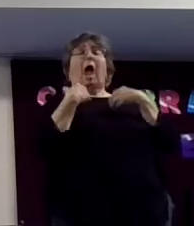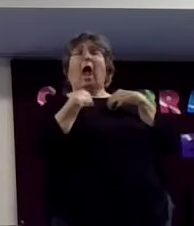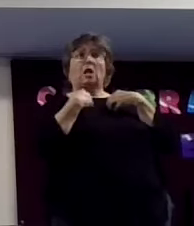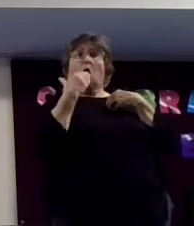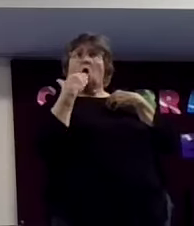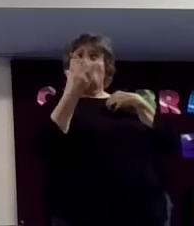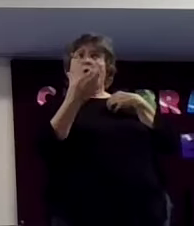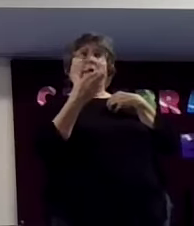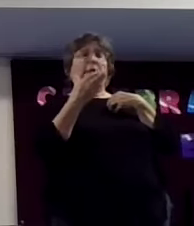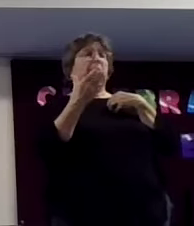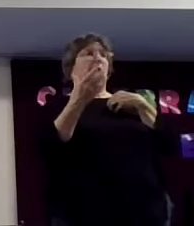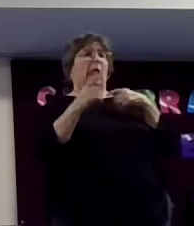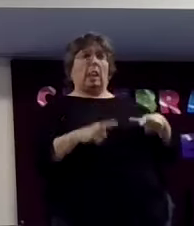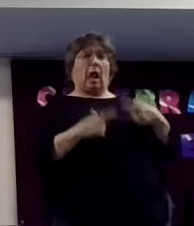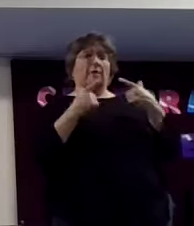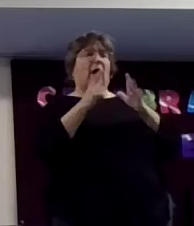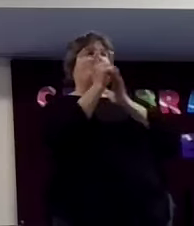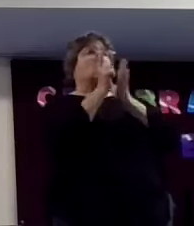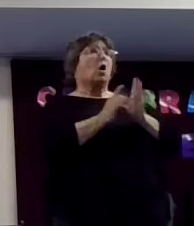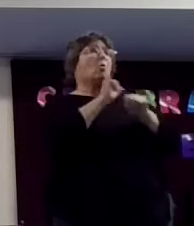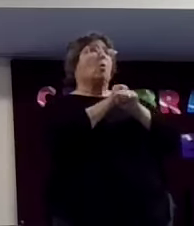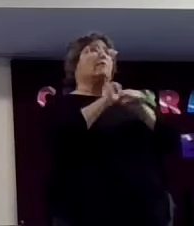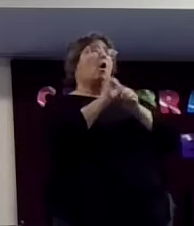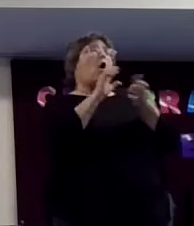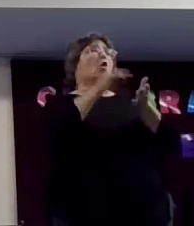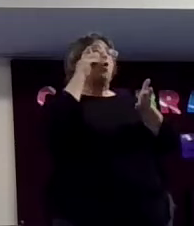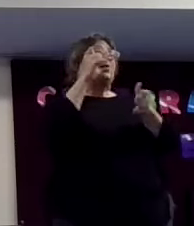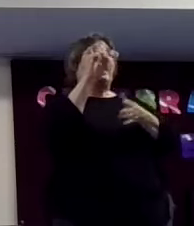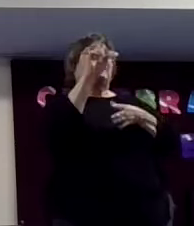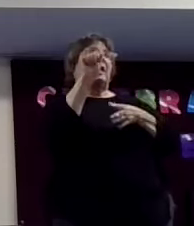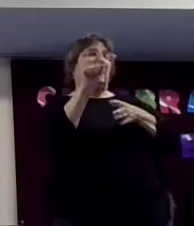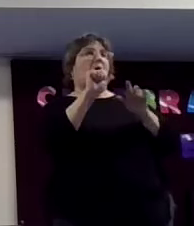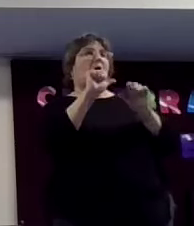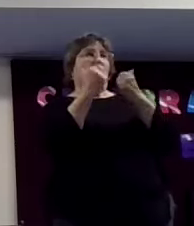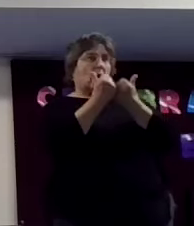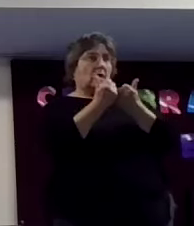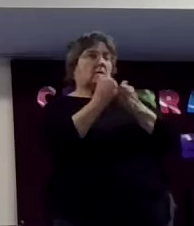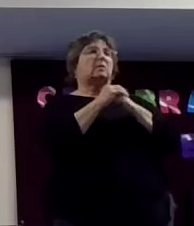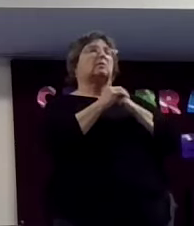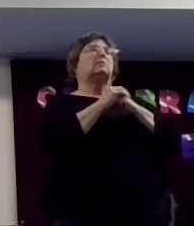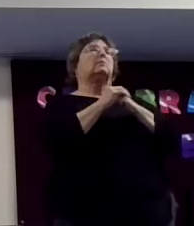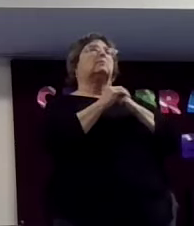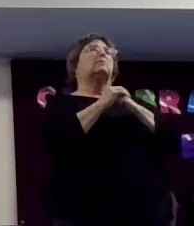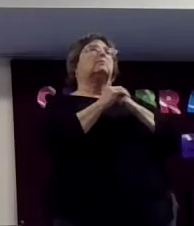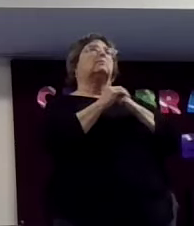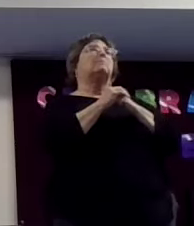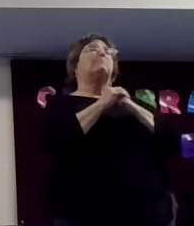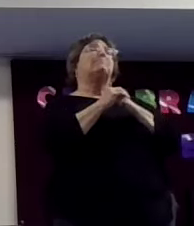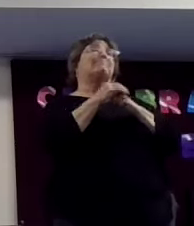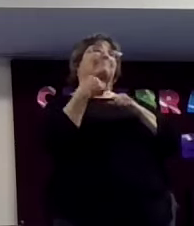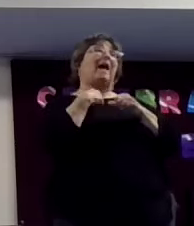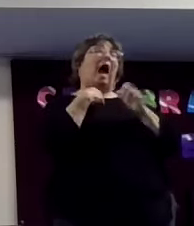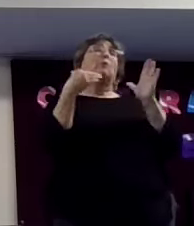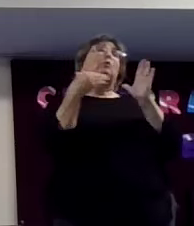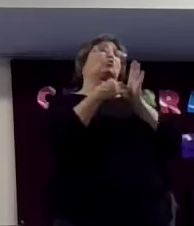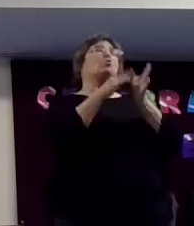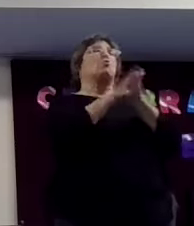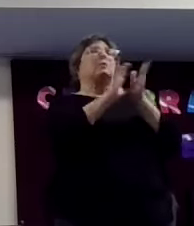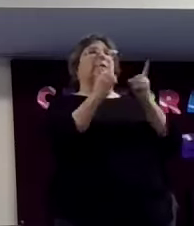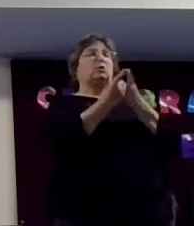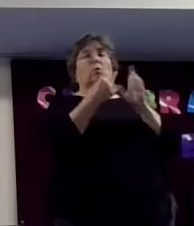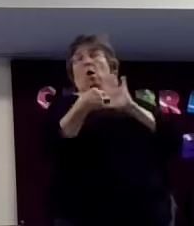spent a good period of my life as an attorney working for the Learning Disabilities Association, where I would sue school